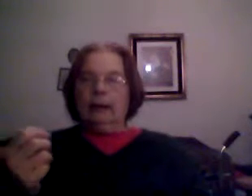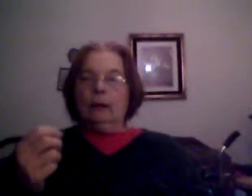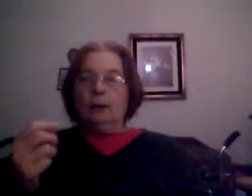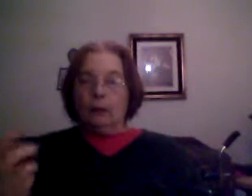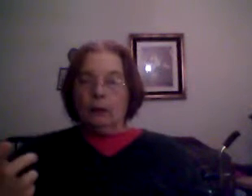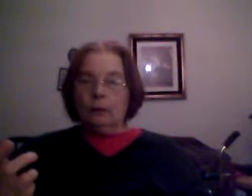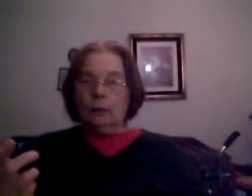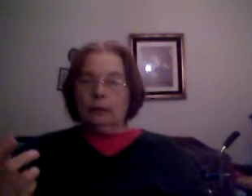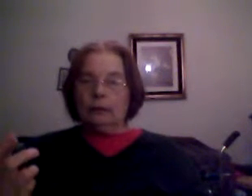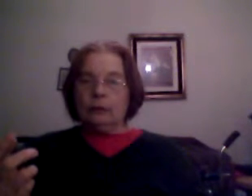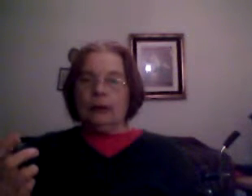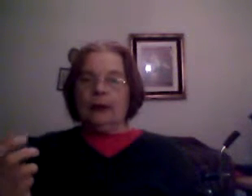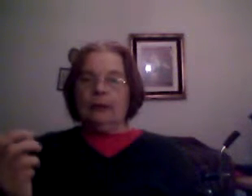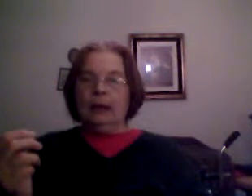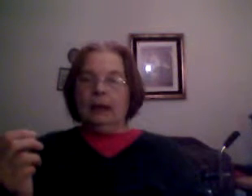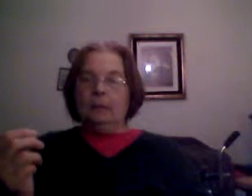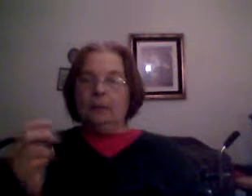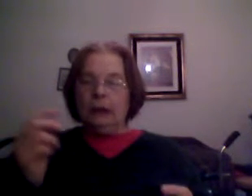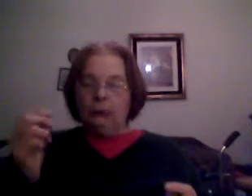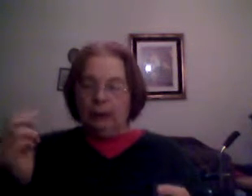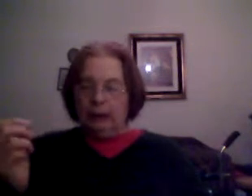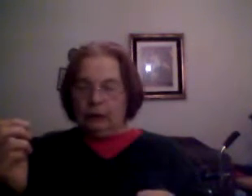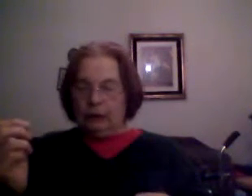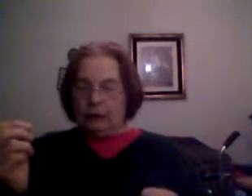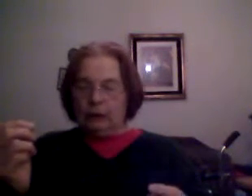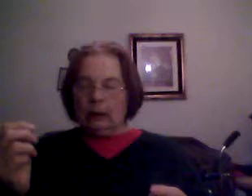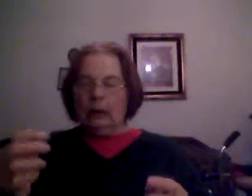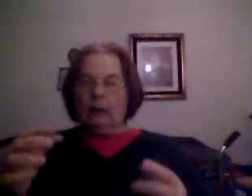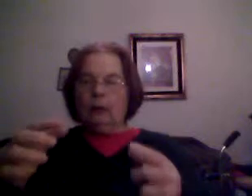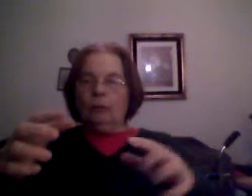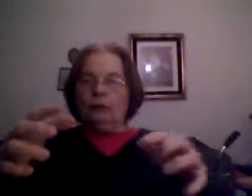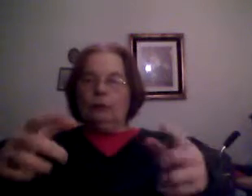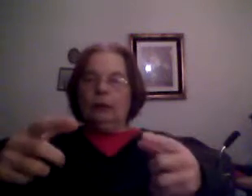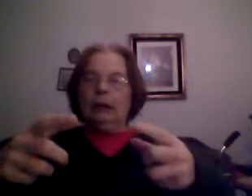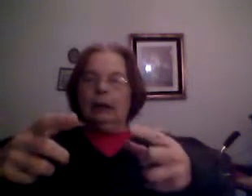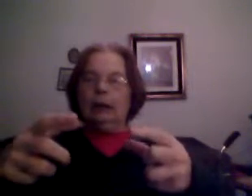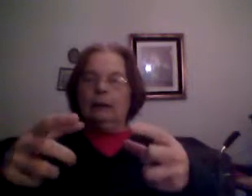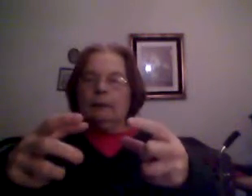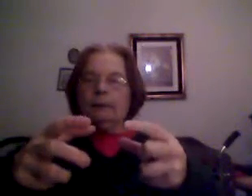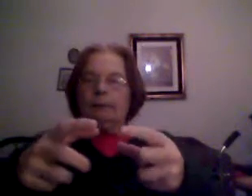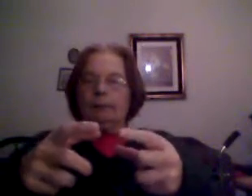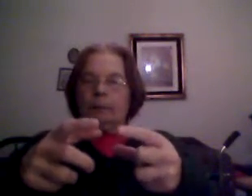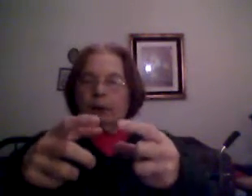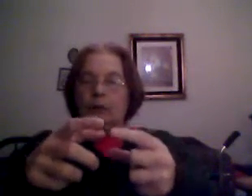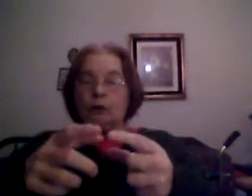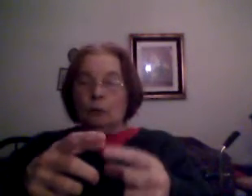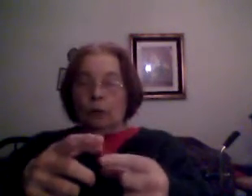Okay, or we could describe a petri dish, which would be